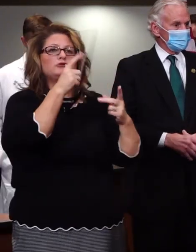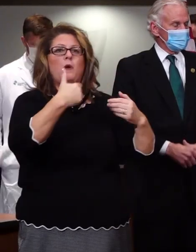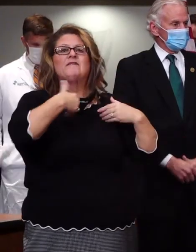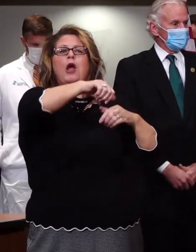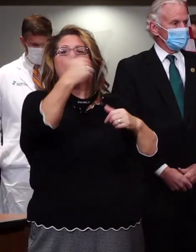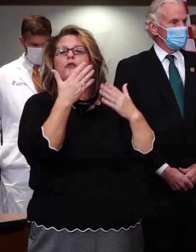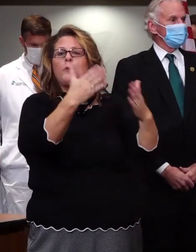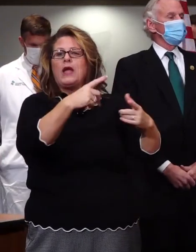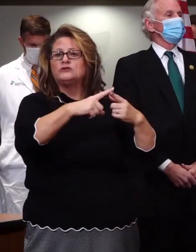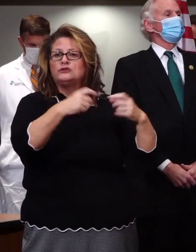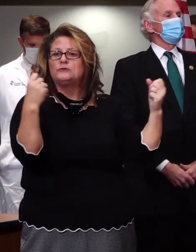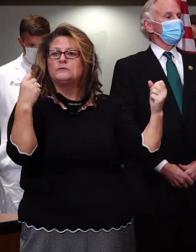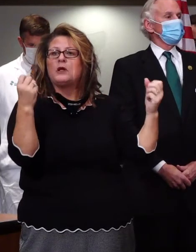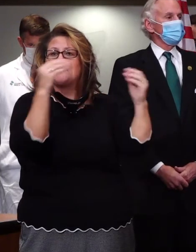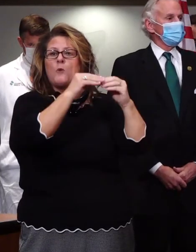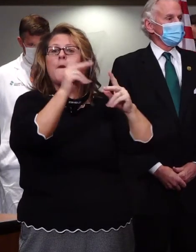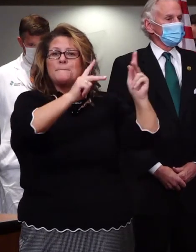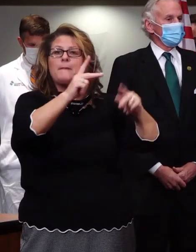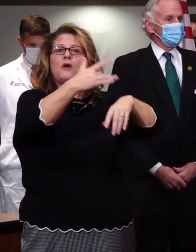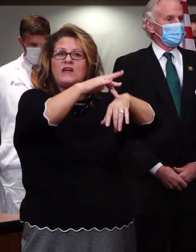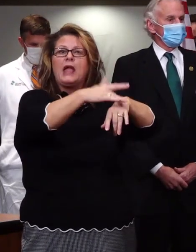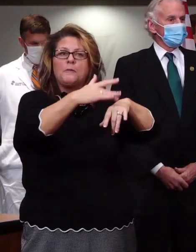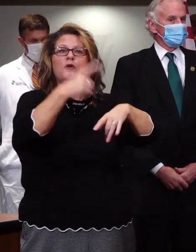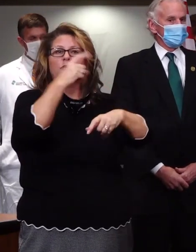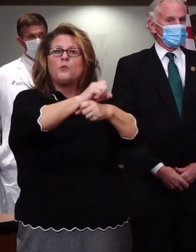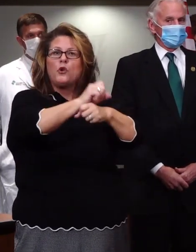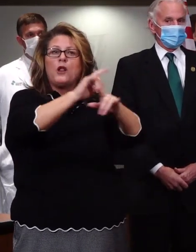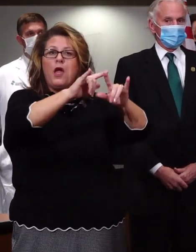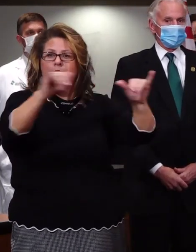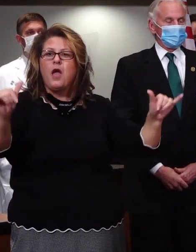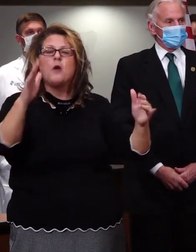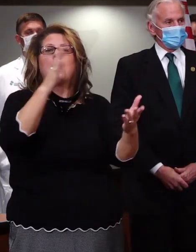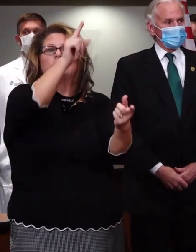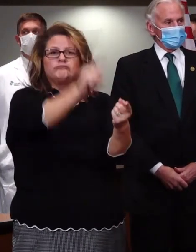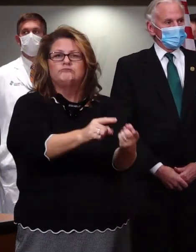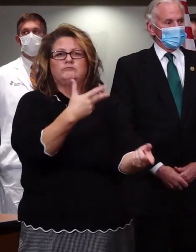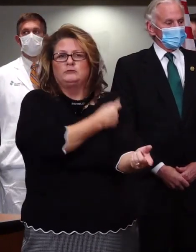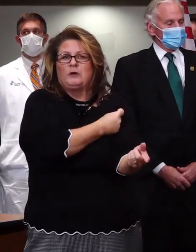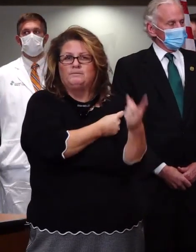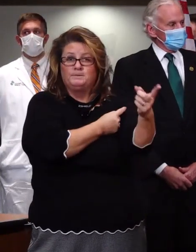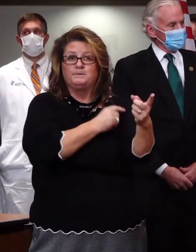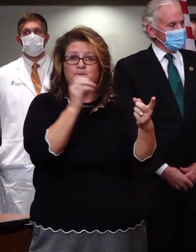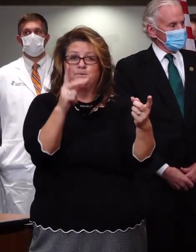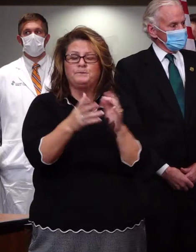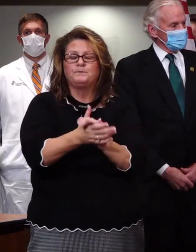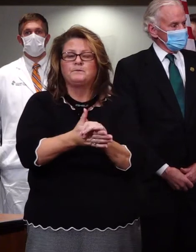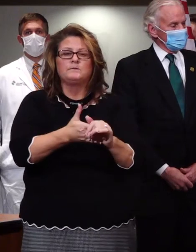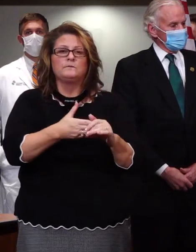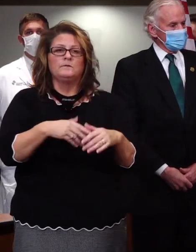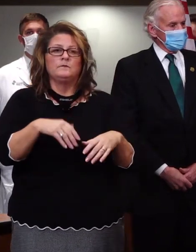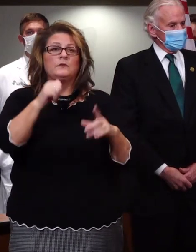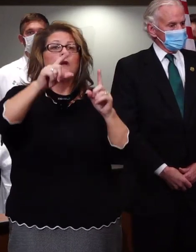the guidance about who may be determined to be at increased risk, but then healthcare facilities, including not just the